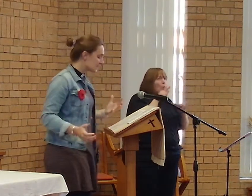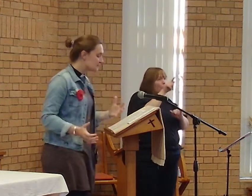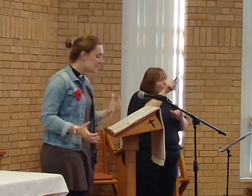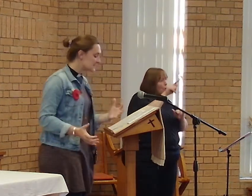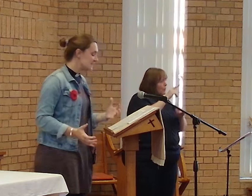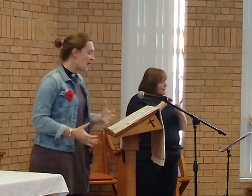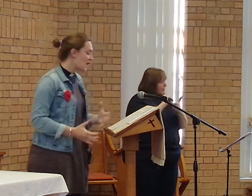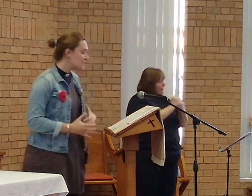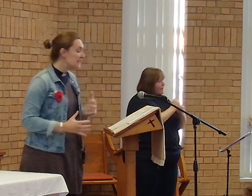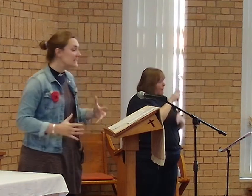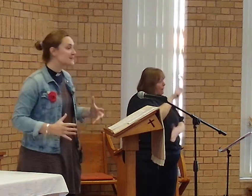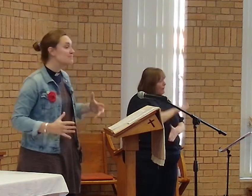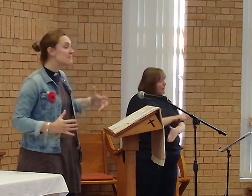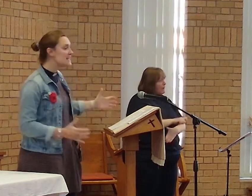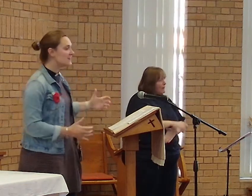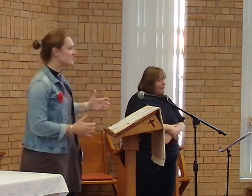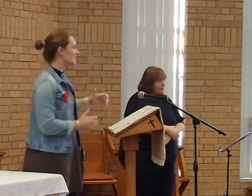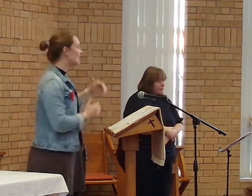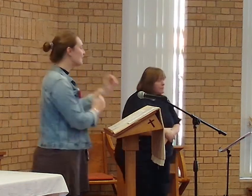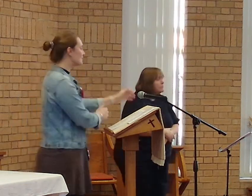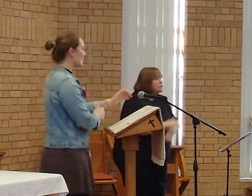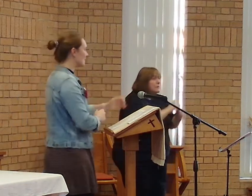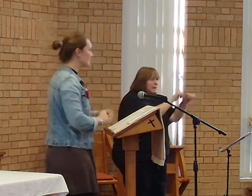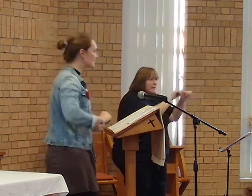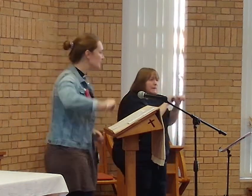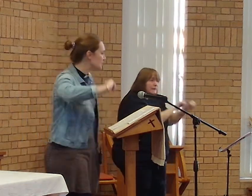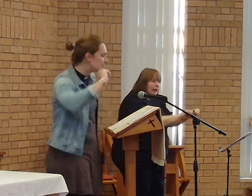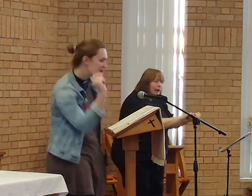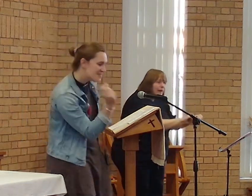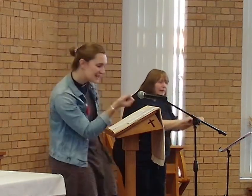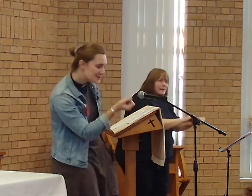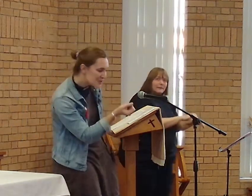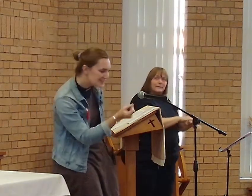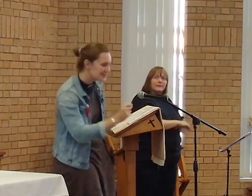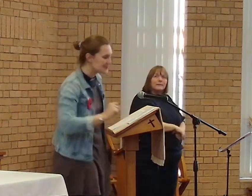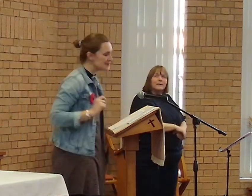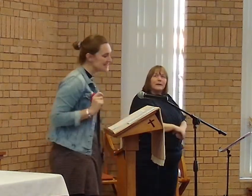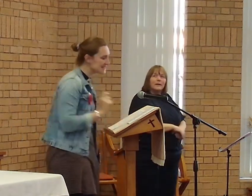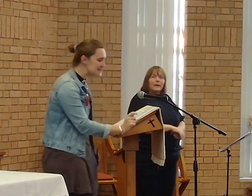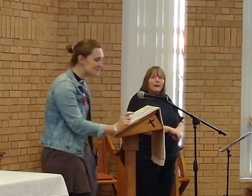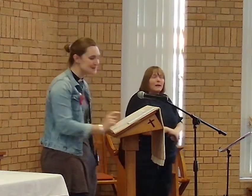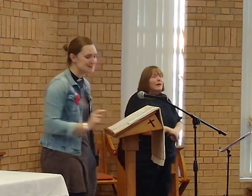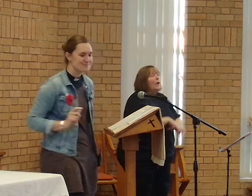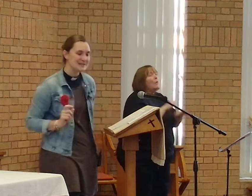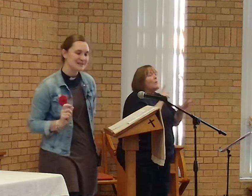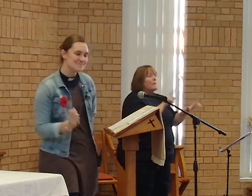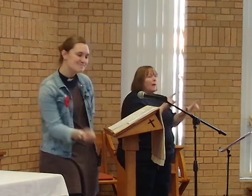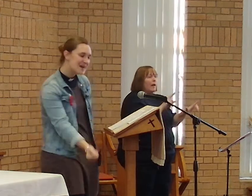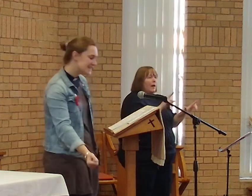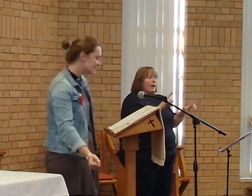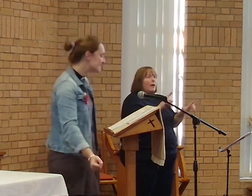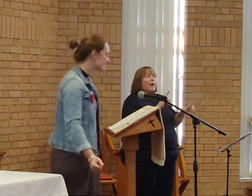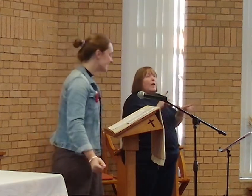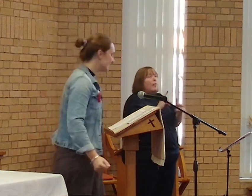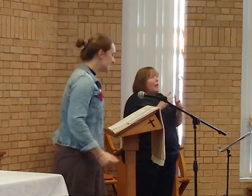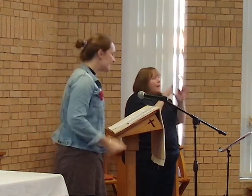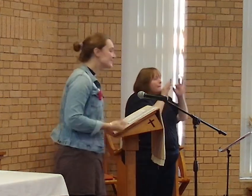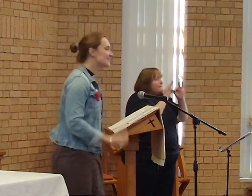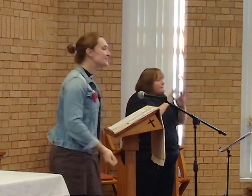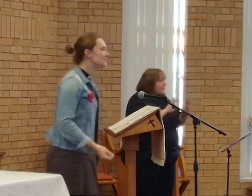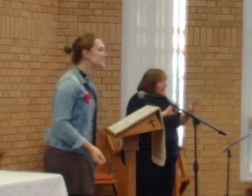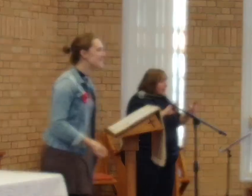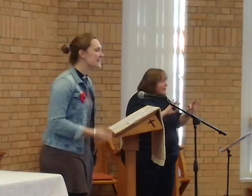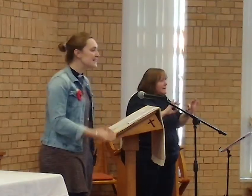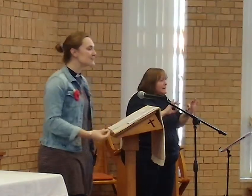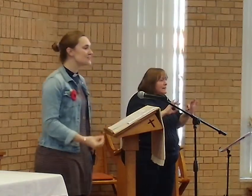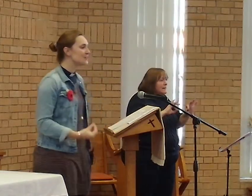So next, blessed are the peacemakers. I love that, Mandy, that you just put in that twist, not the peacekeepers, but the peacemakers. That's